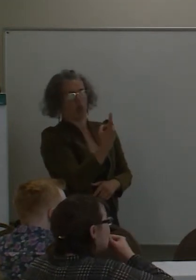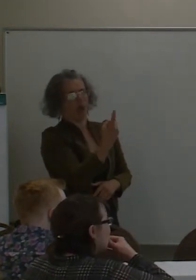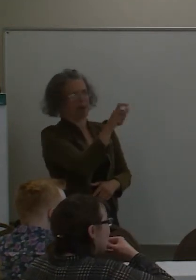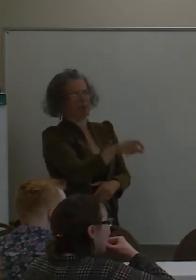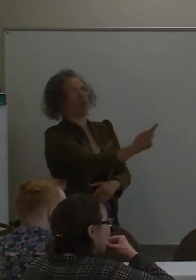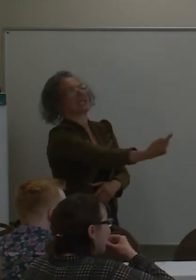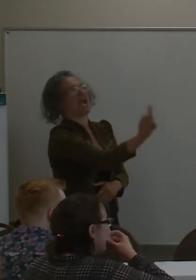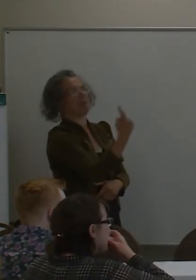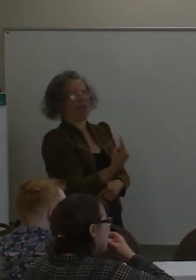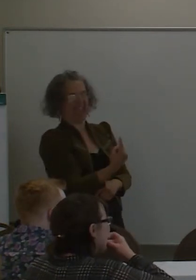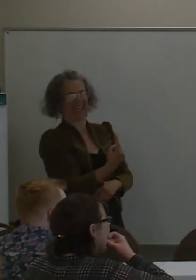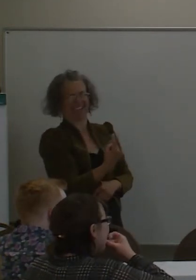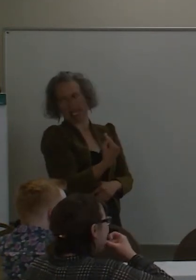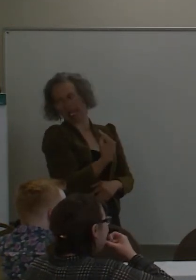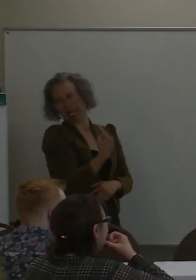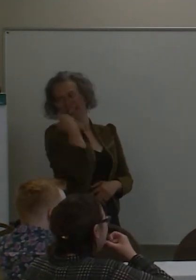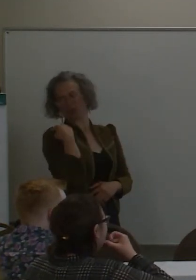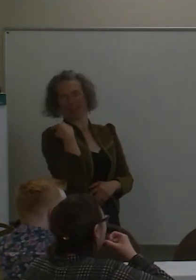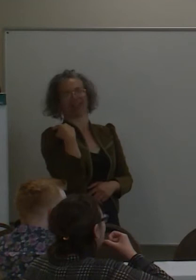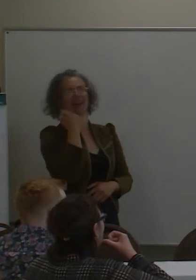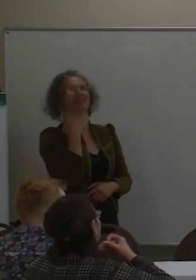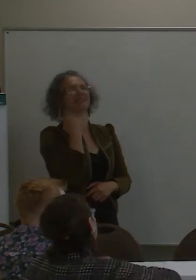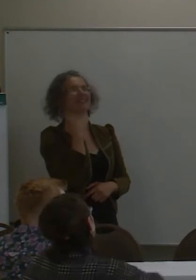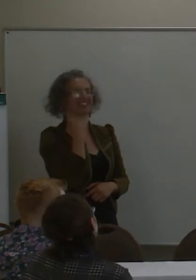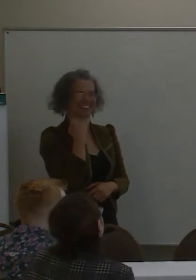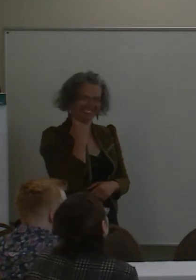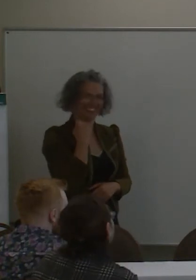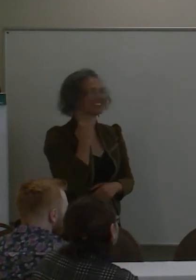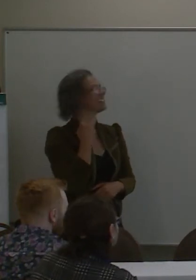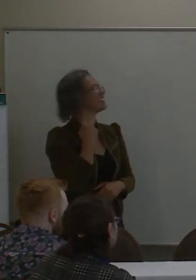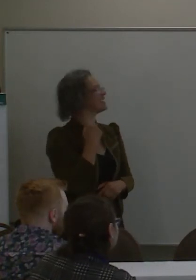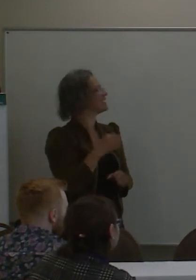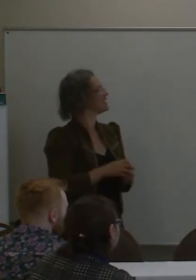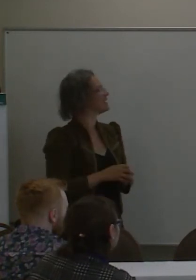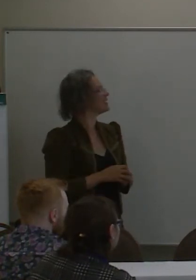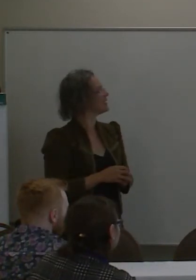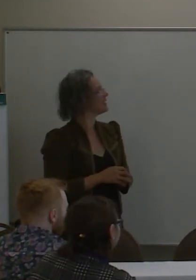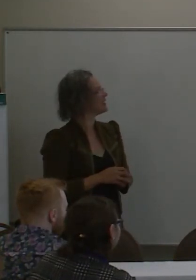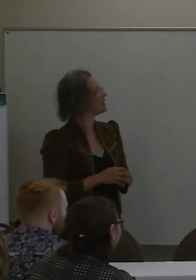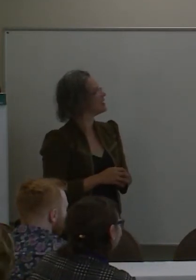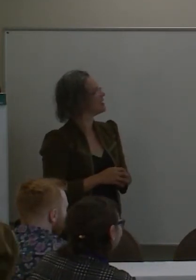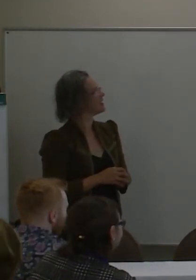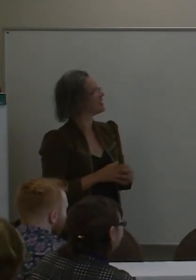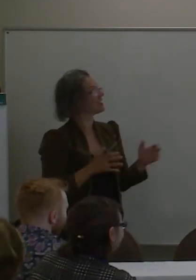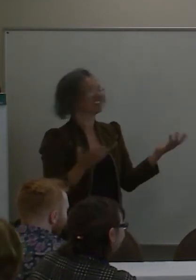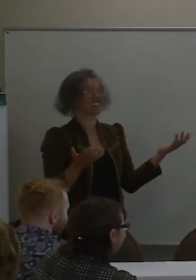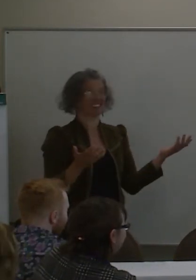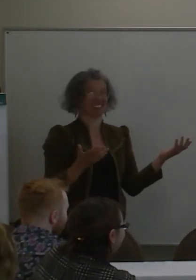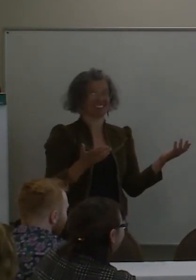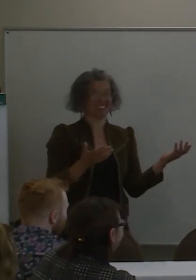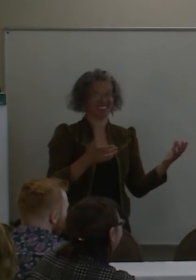As of last week, I was like, yes. Second part is these are pretty unique